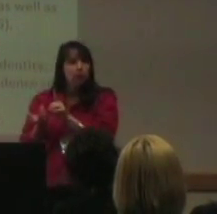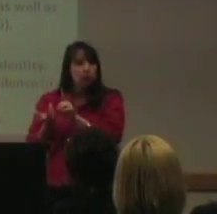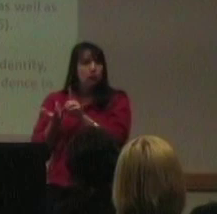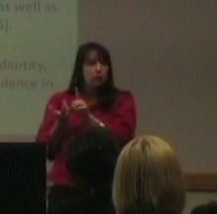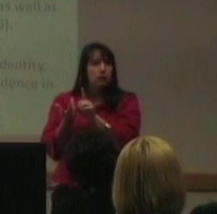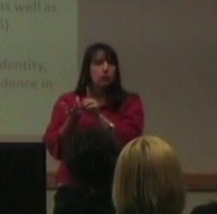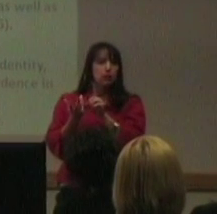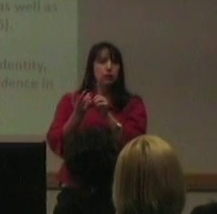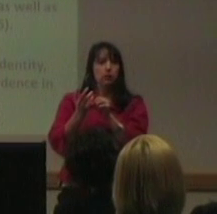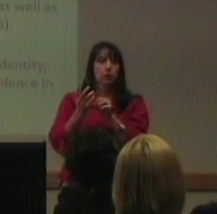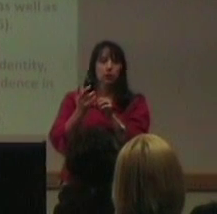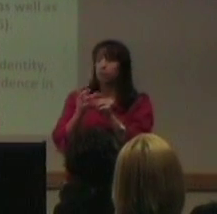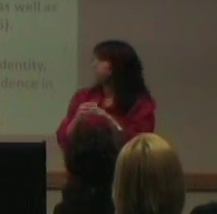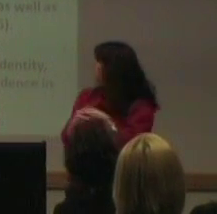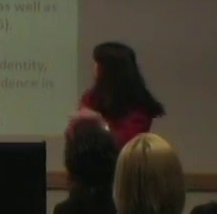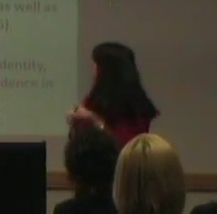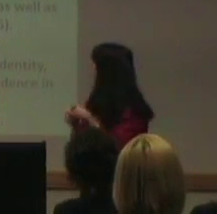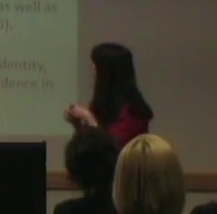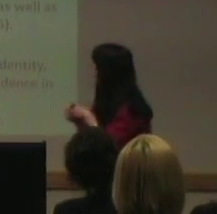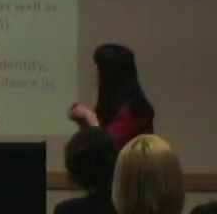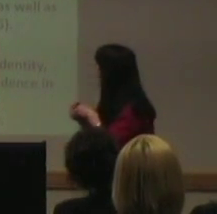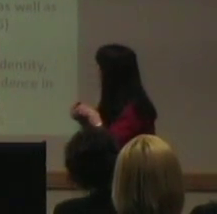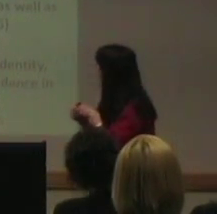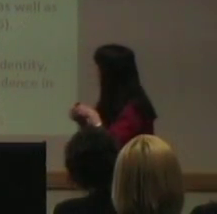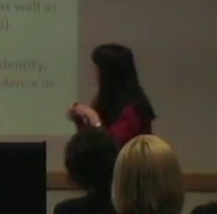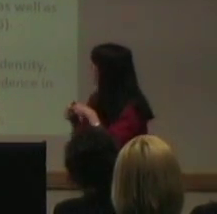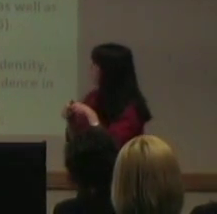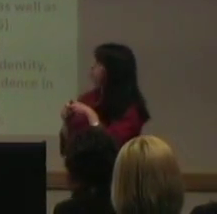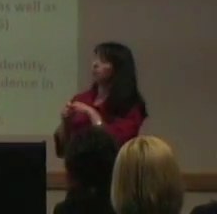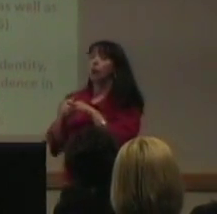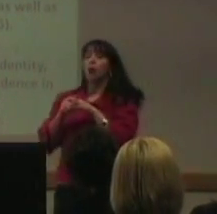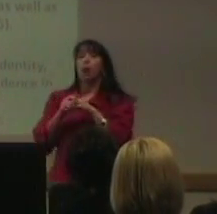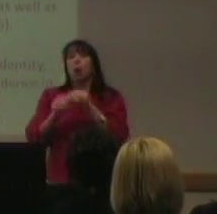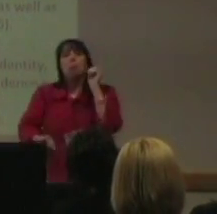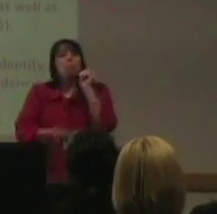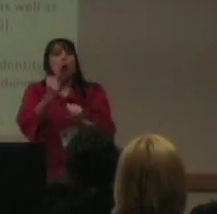to need to expand on their vocabulary in order to understand the manuals.